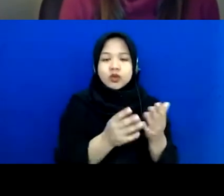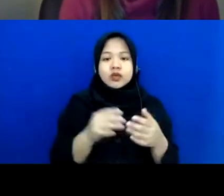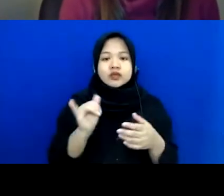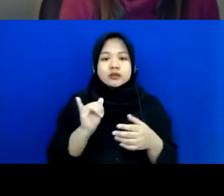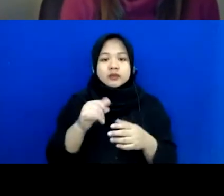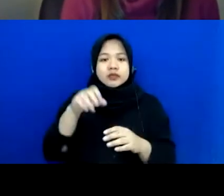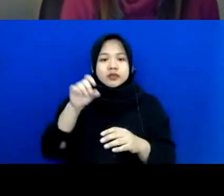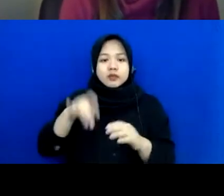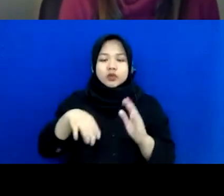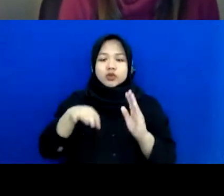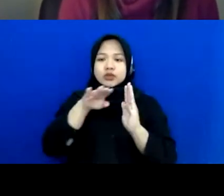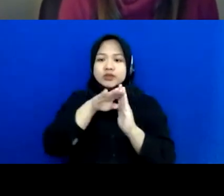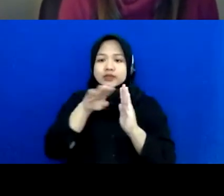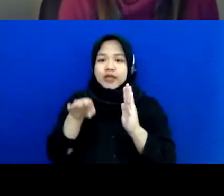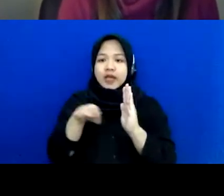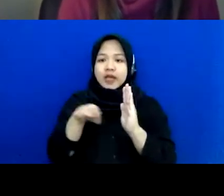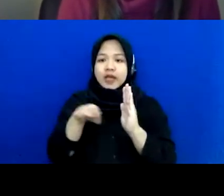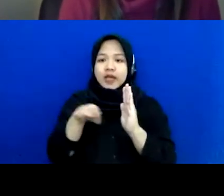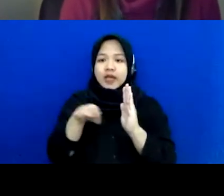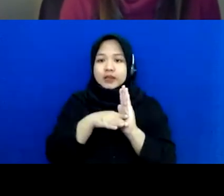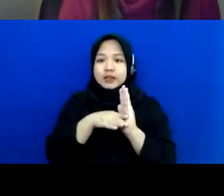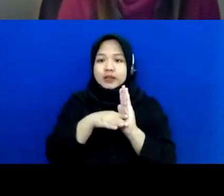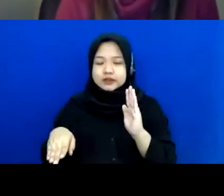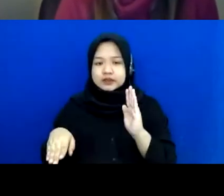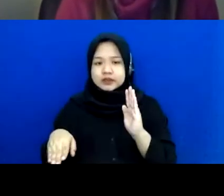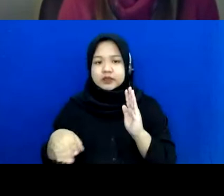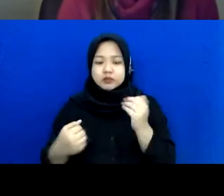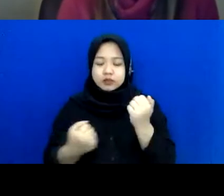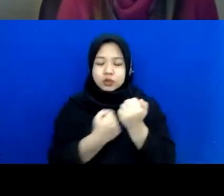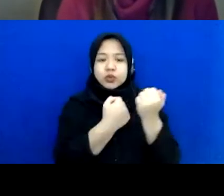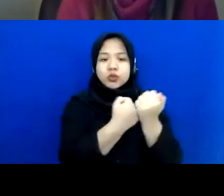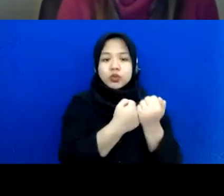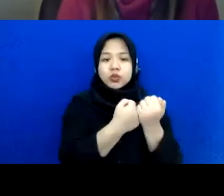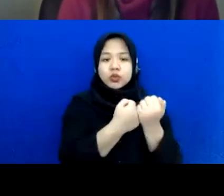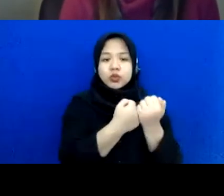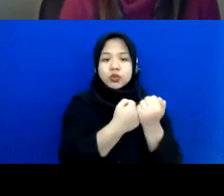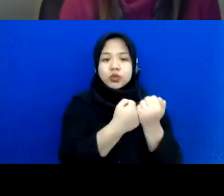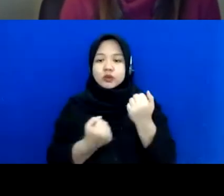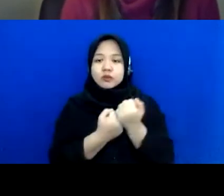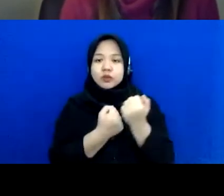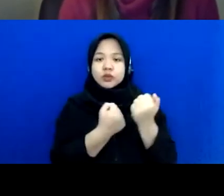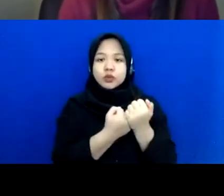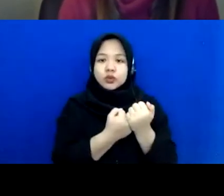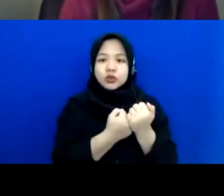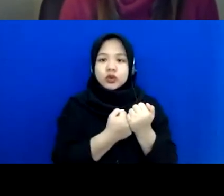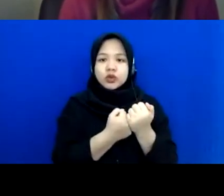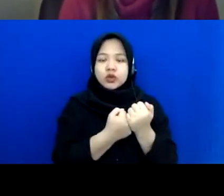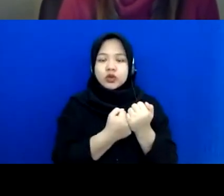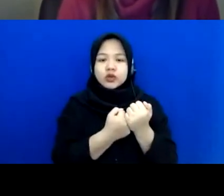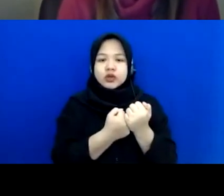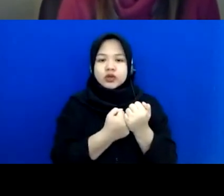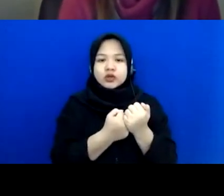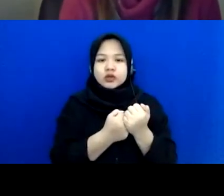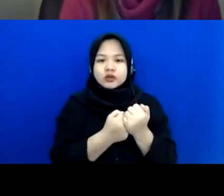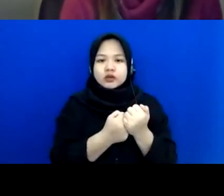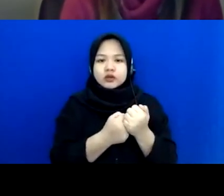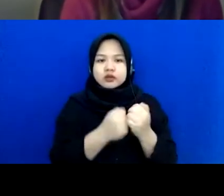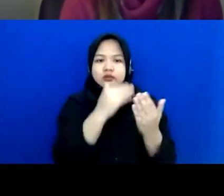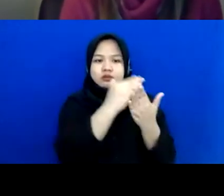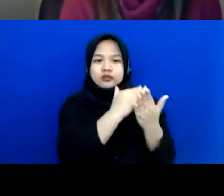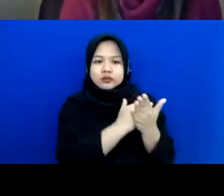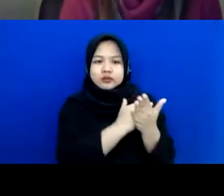Rights for Persons with Disabilities, but also for supporting the actual structure and establishment of